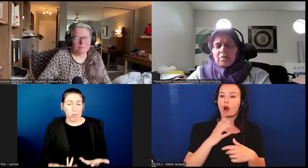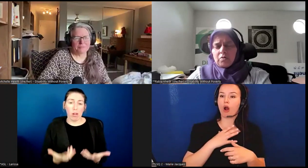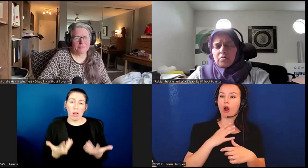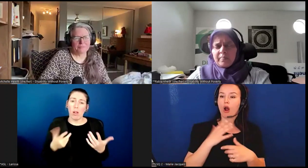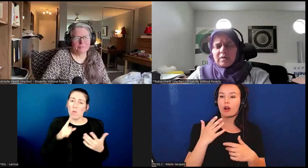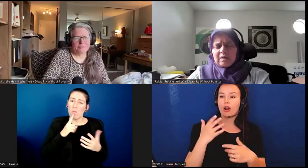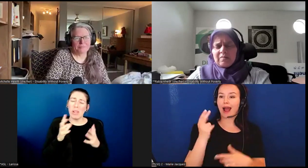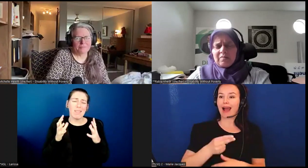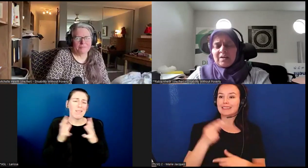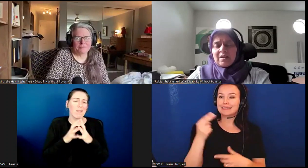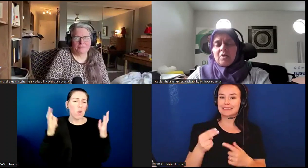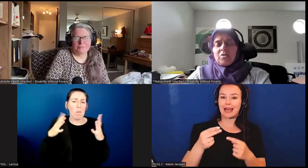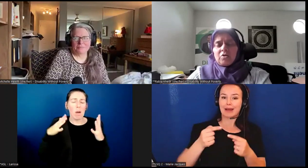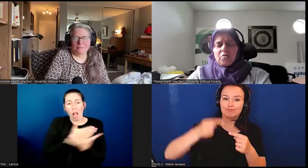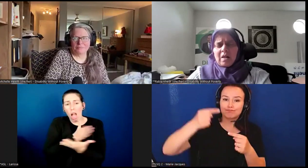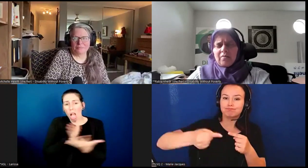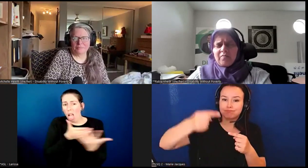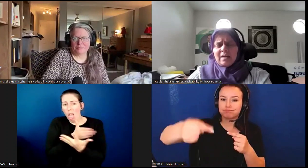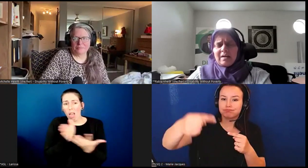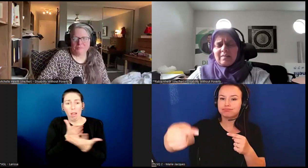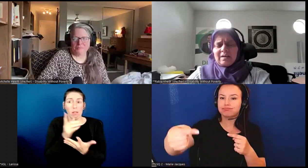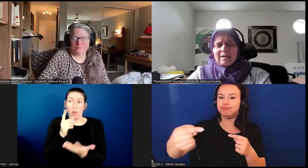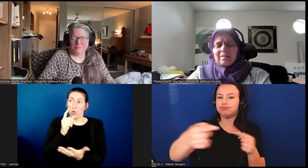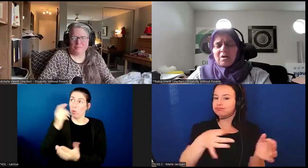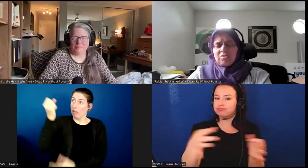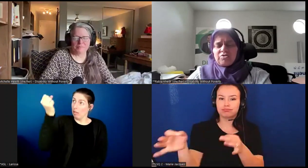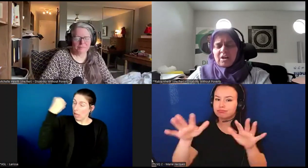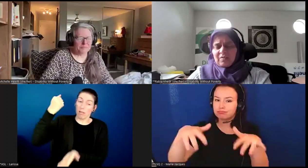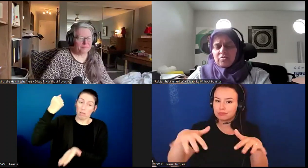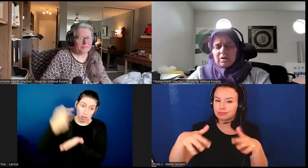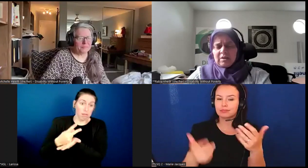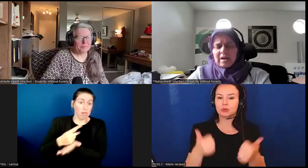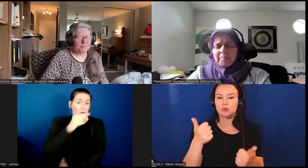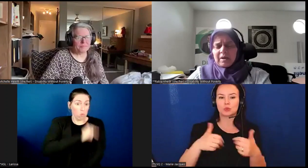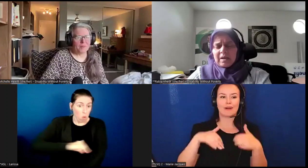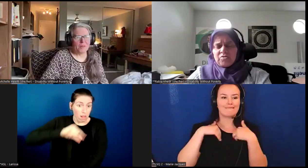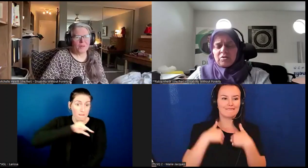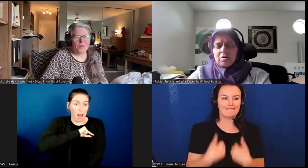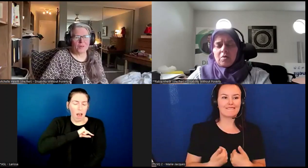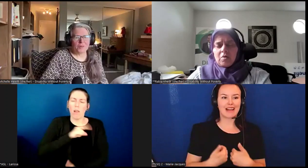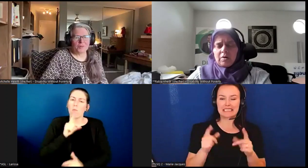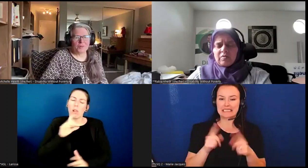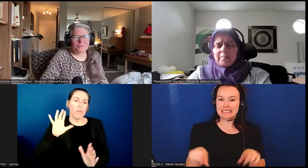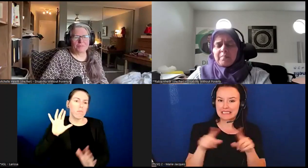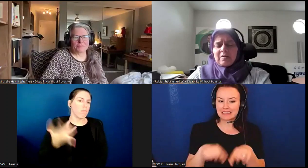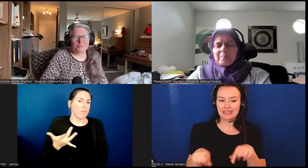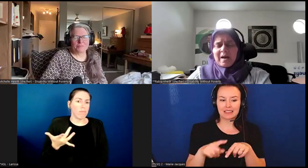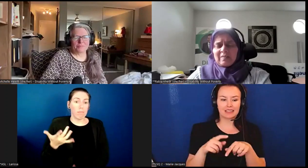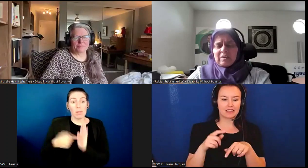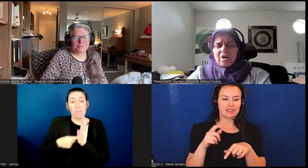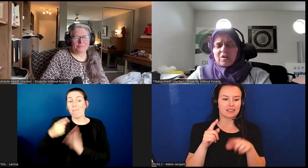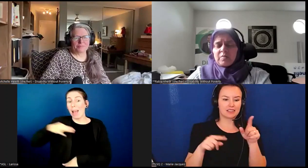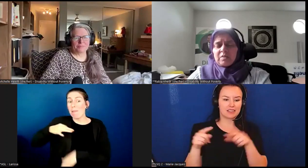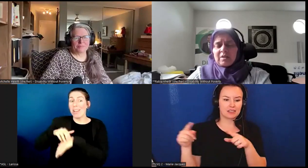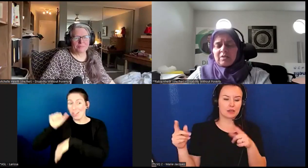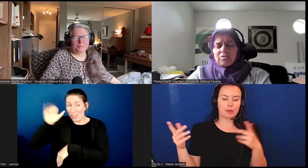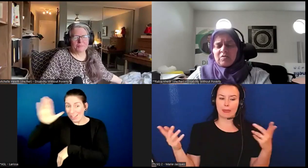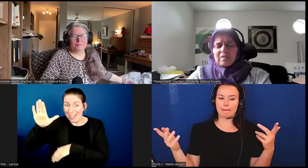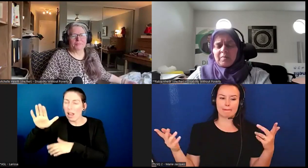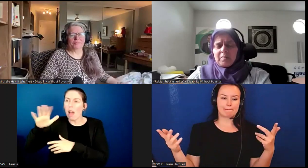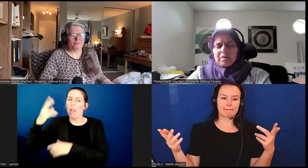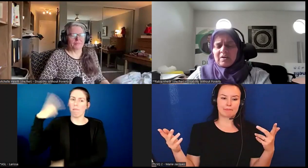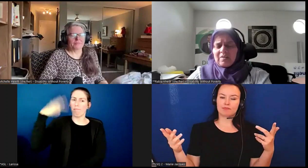many medical hoops even to qualify. It's not just doing the application, or somebody's passing judgment that